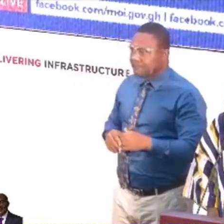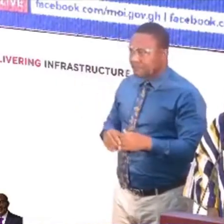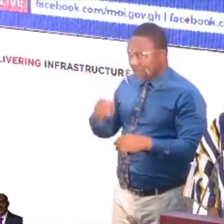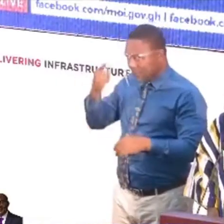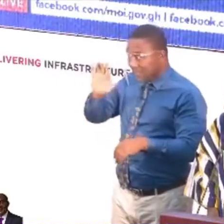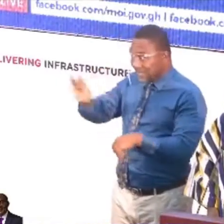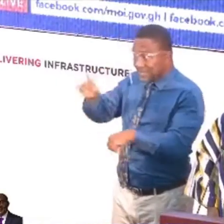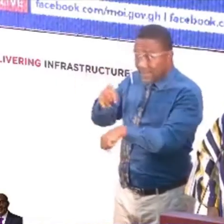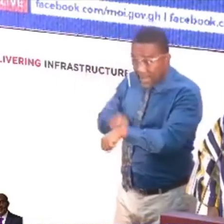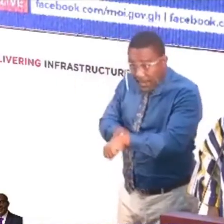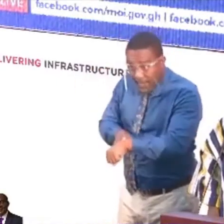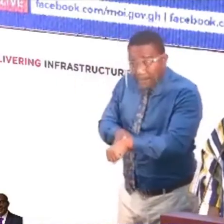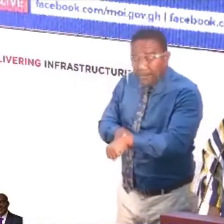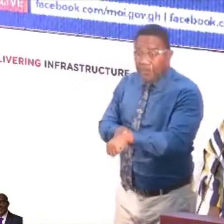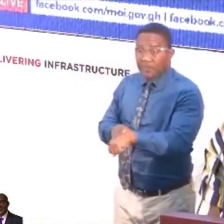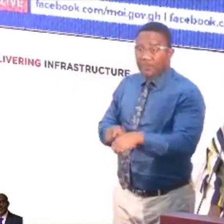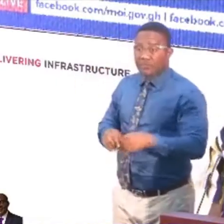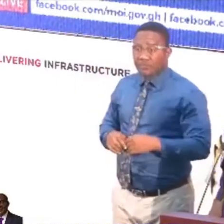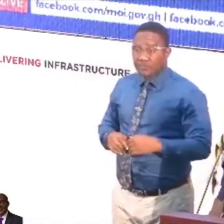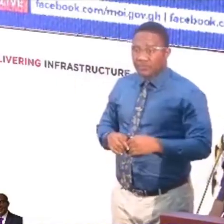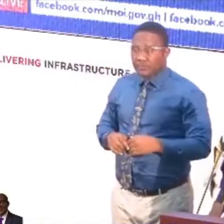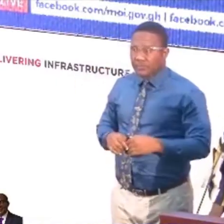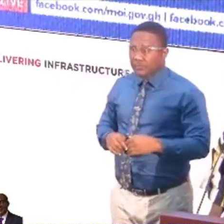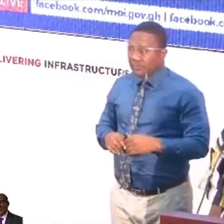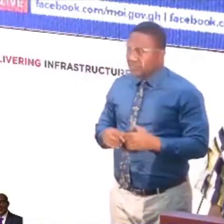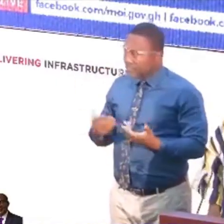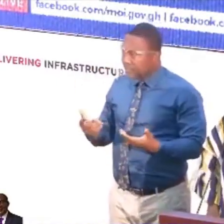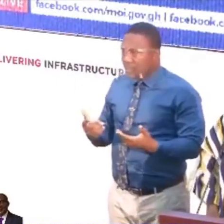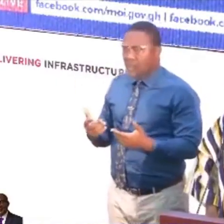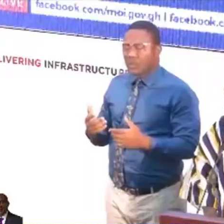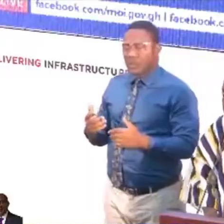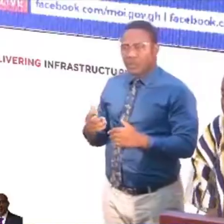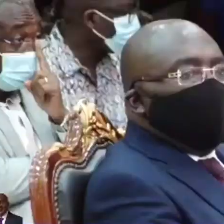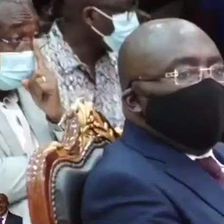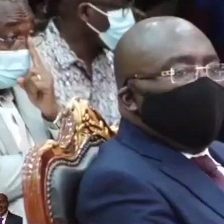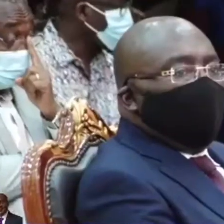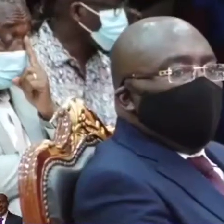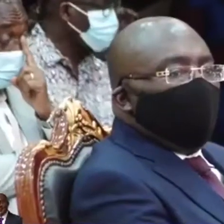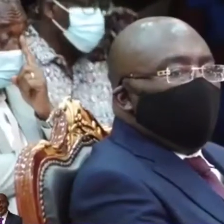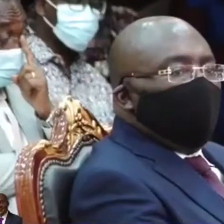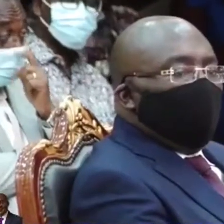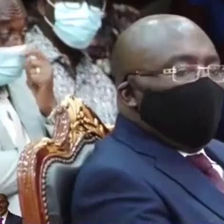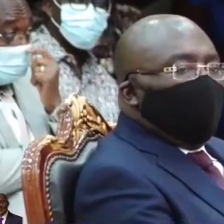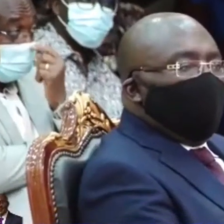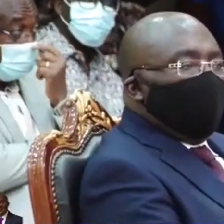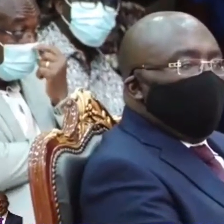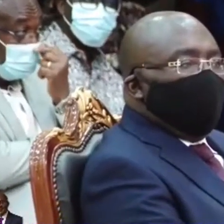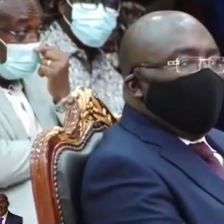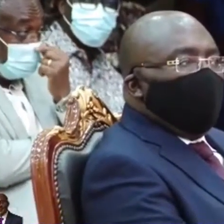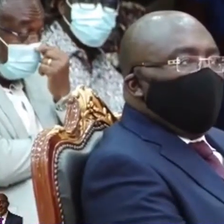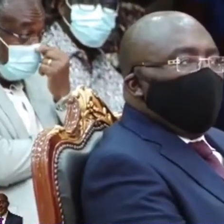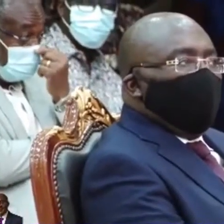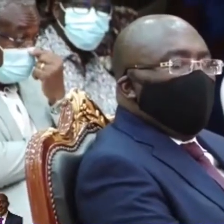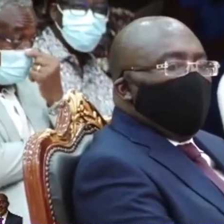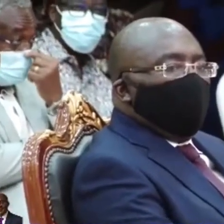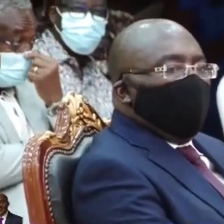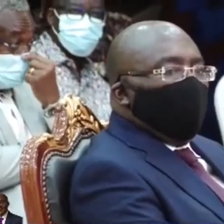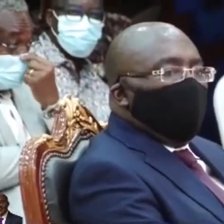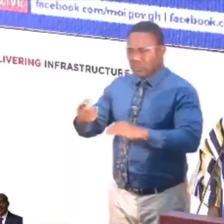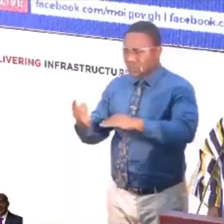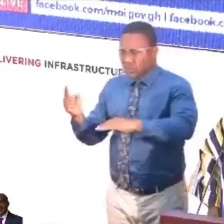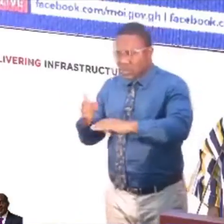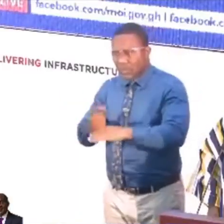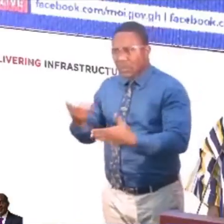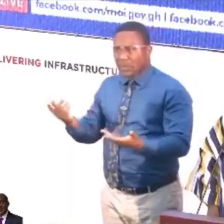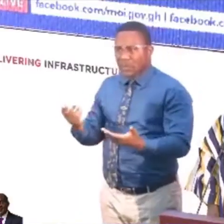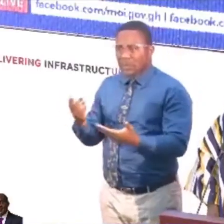the time he's had, the industry that has gone into his presentation, and the exhaustive nature with which he has answered the question